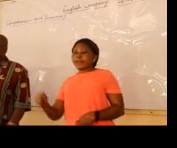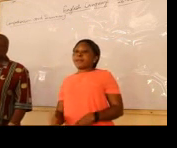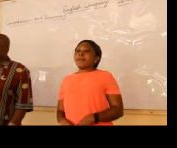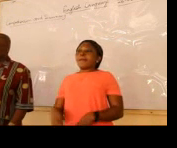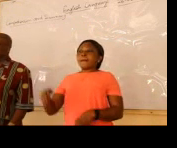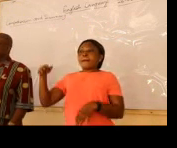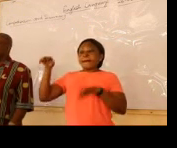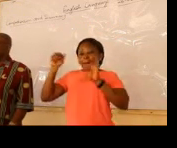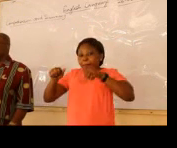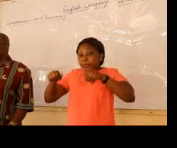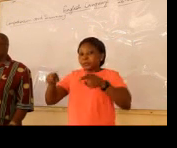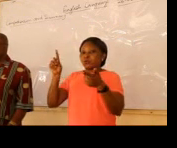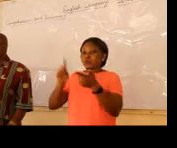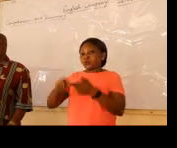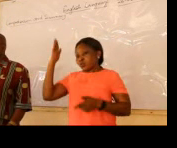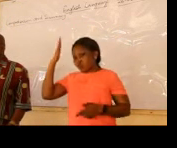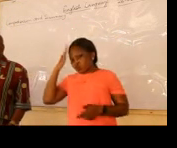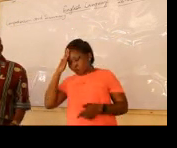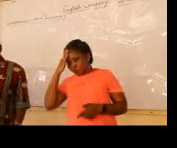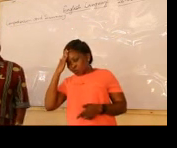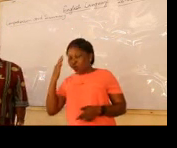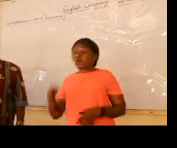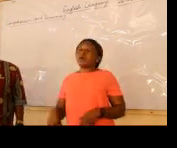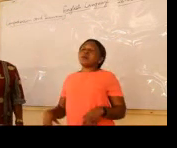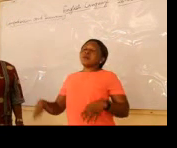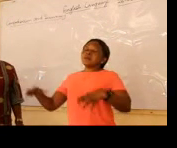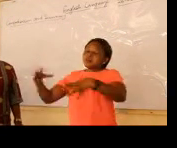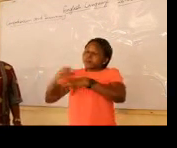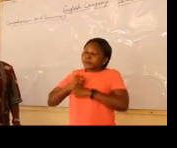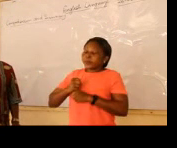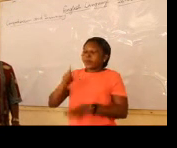to determine summary questions.